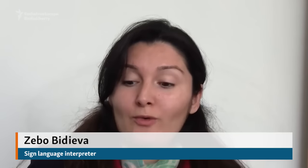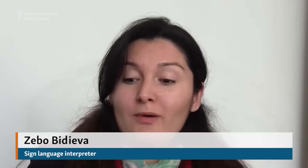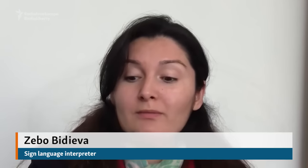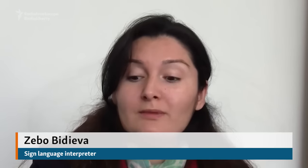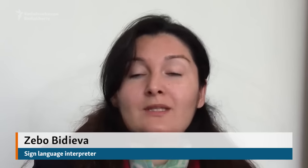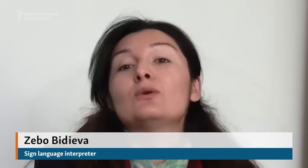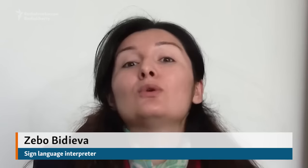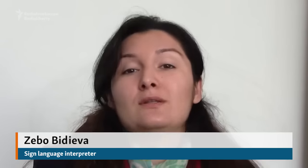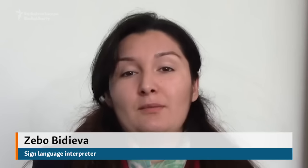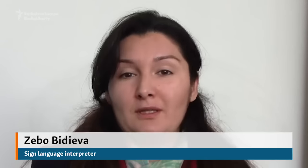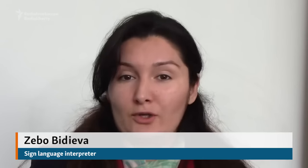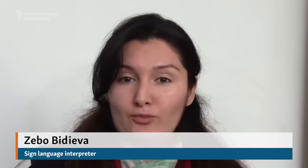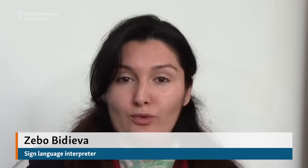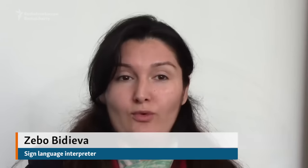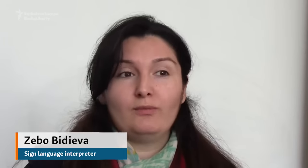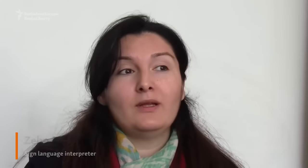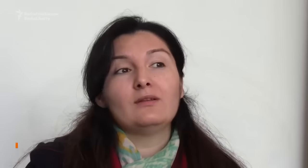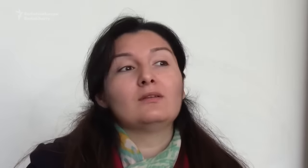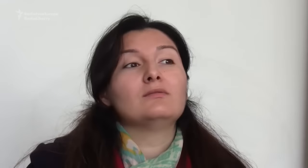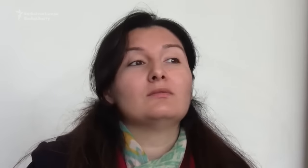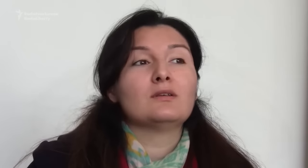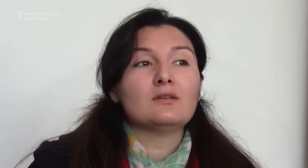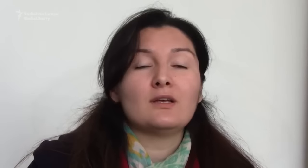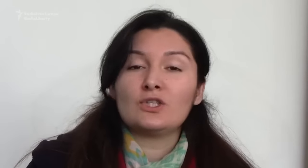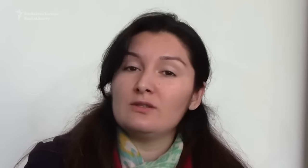The deaf really need translators.